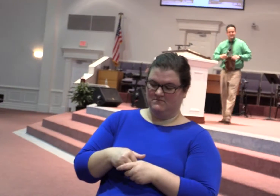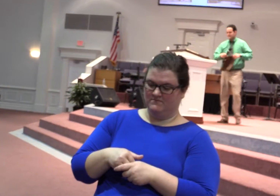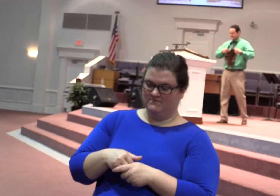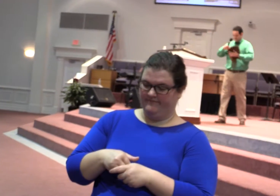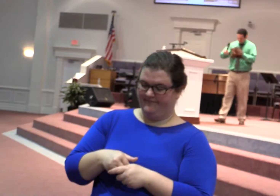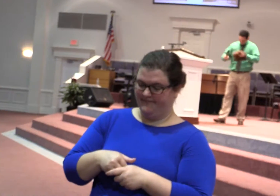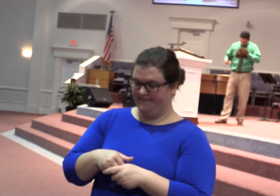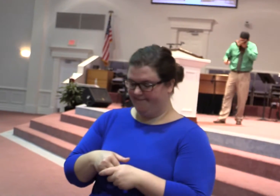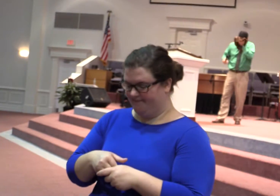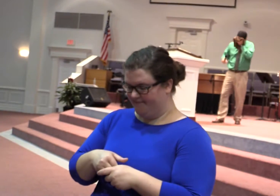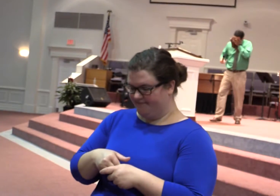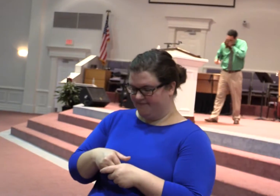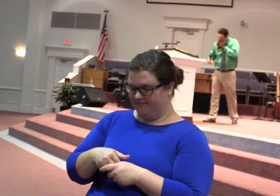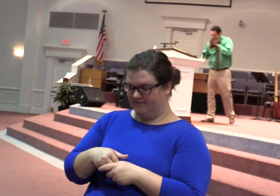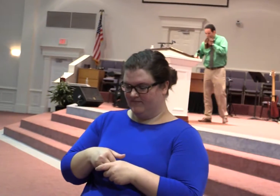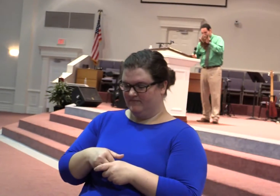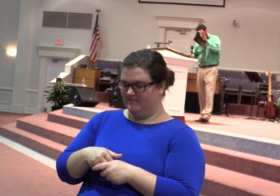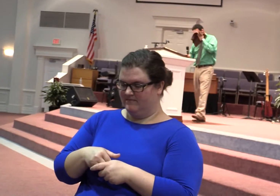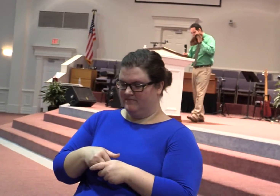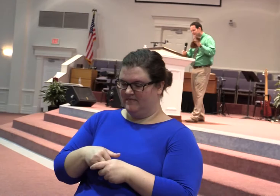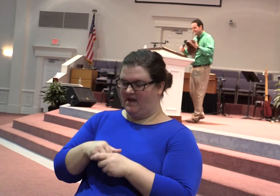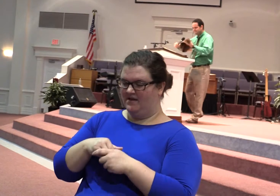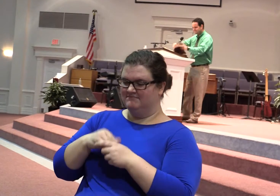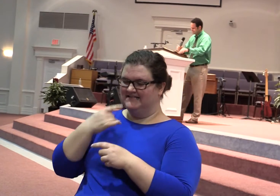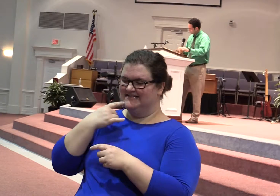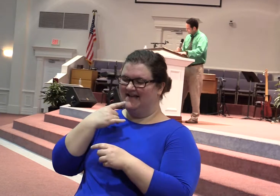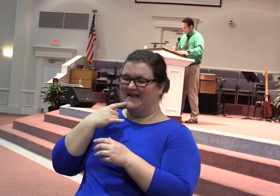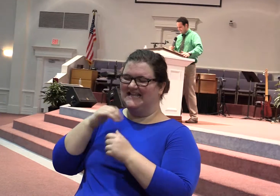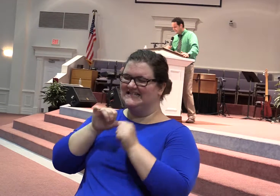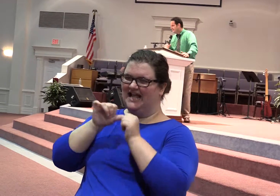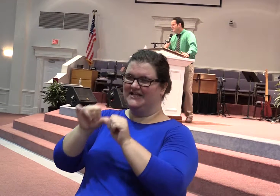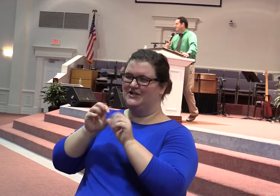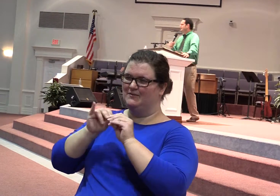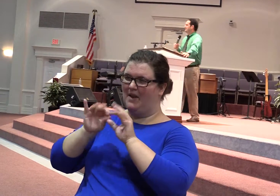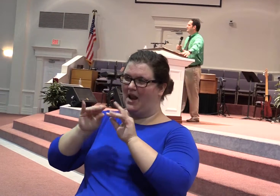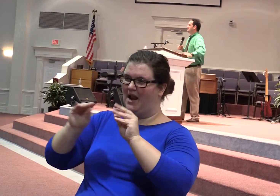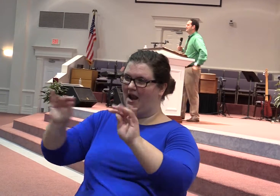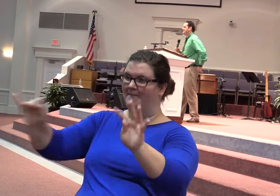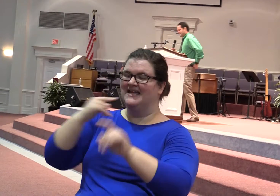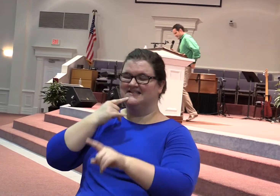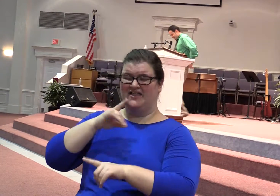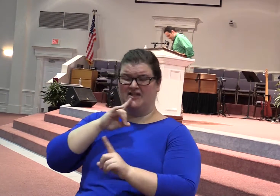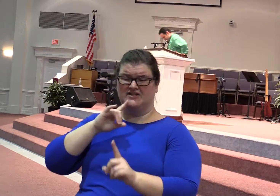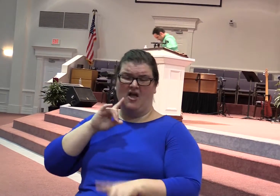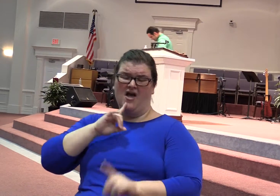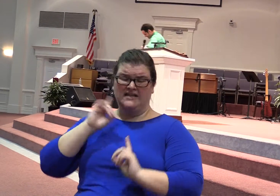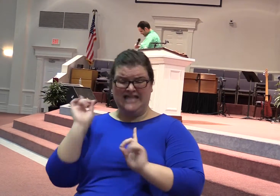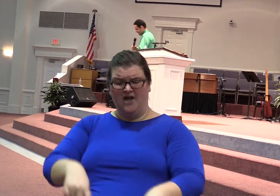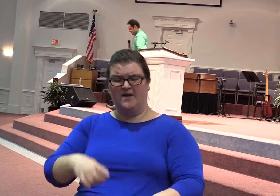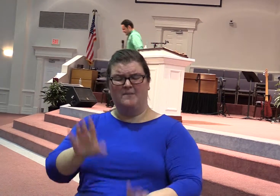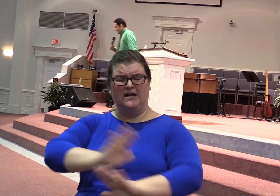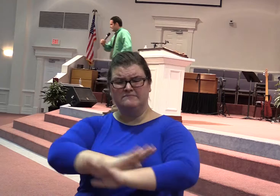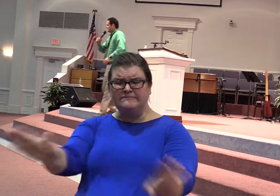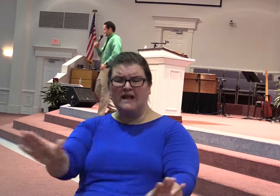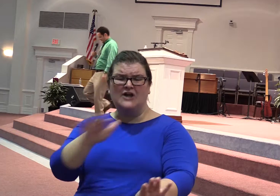But that it spread no further among the people, let us greatly threaten them that they speak henceforth no